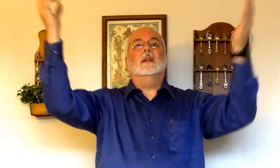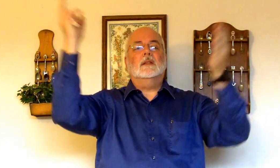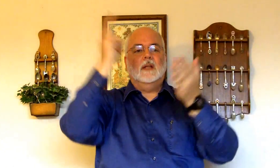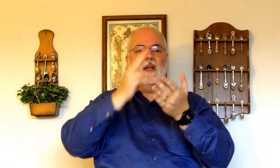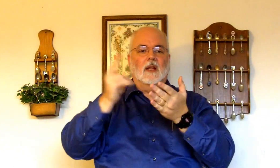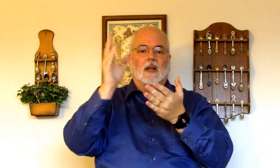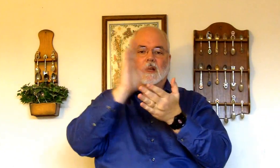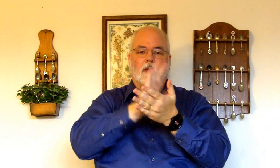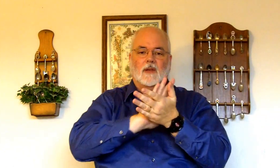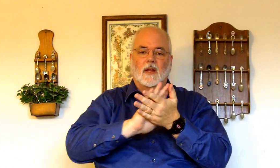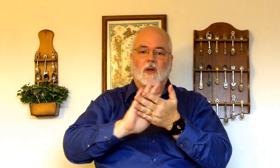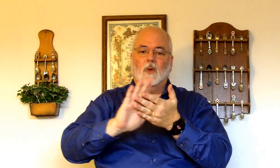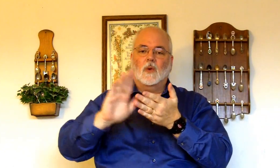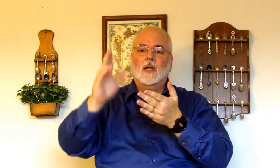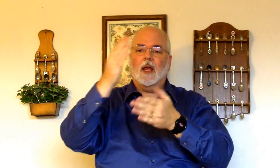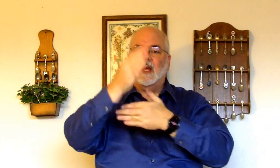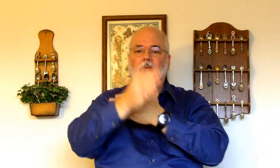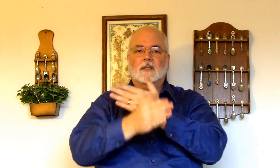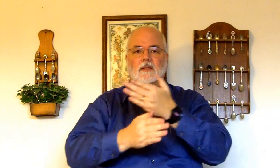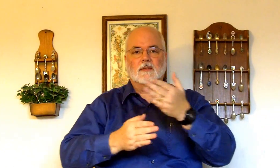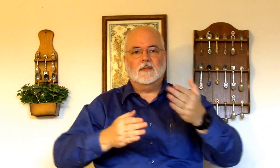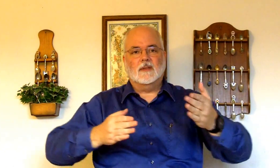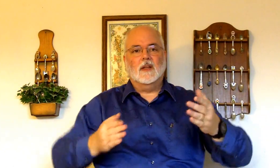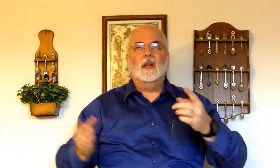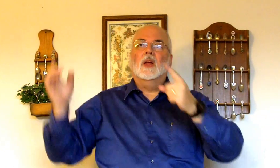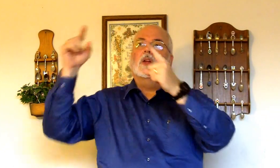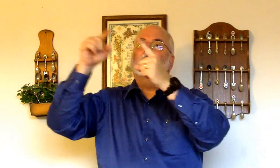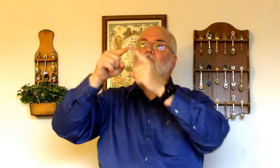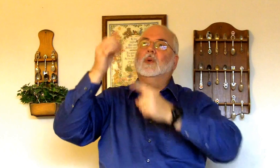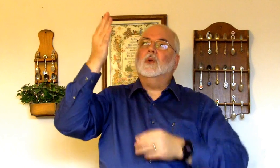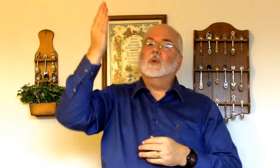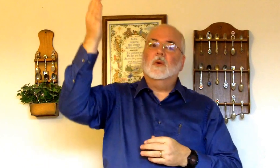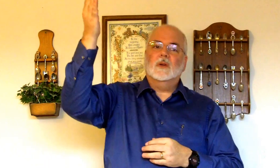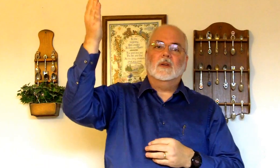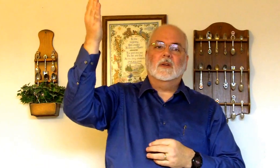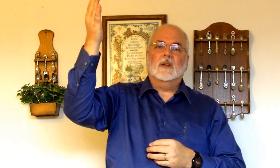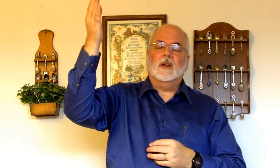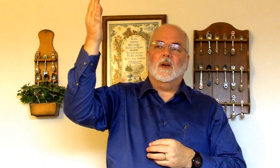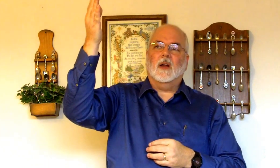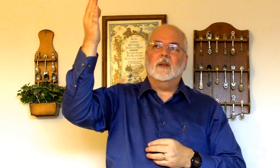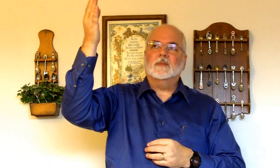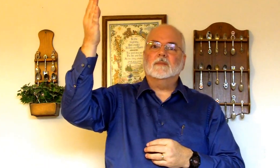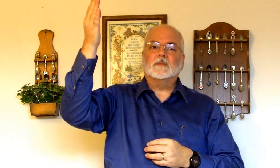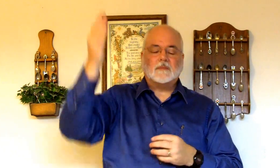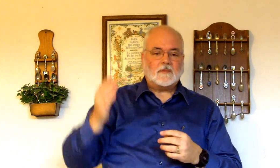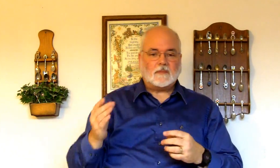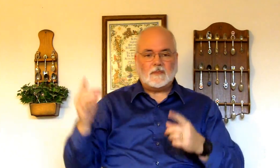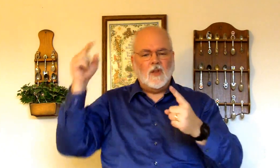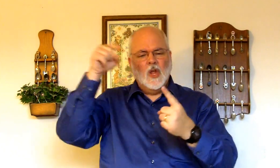hands. Lifting holy hands to you. All right?